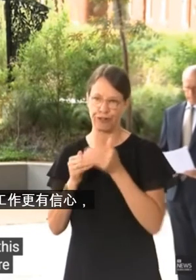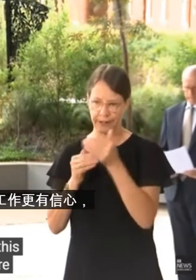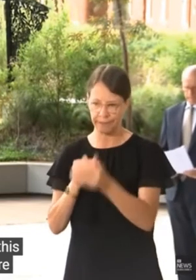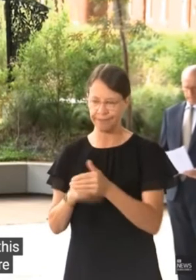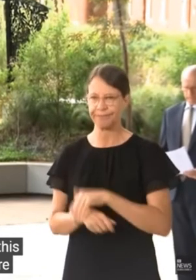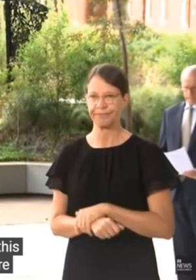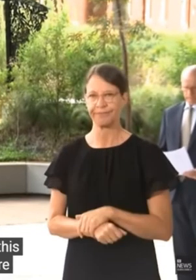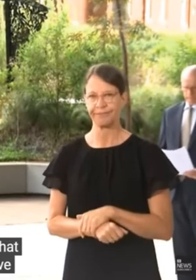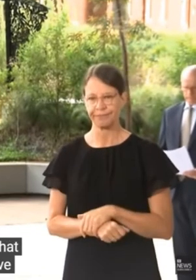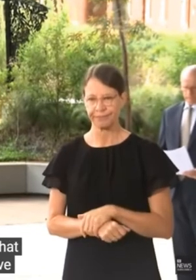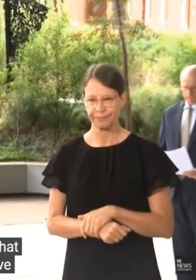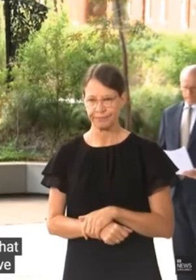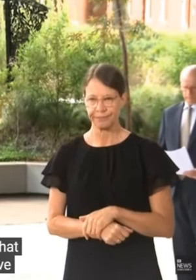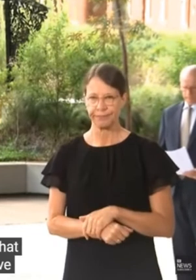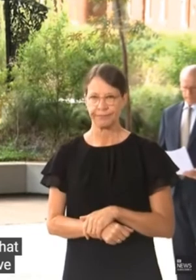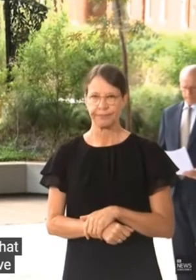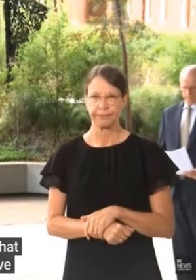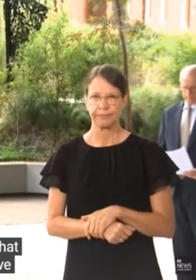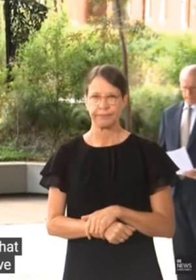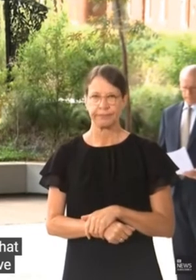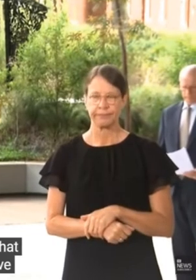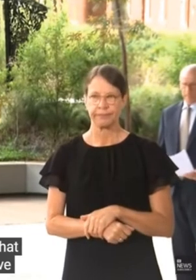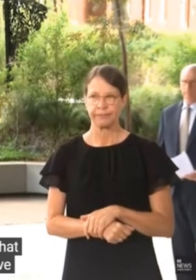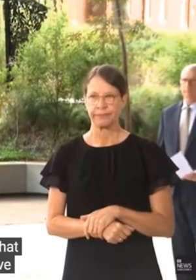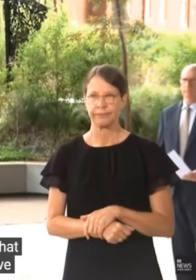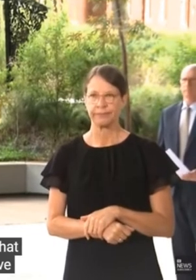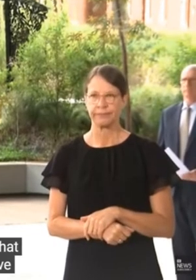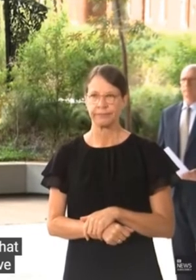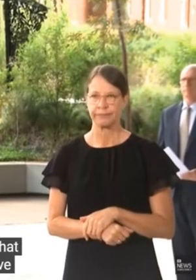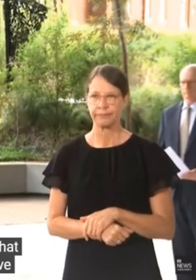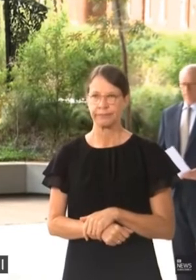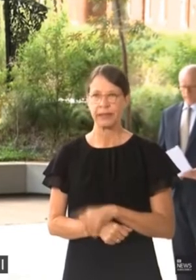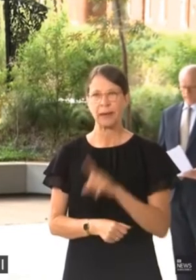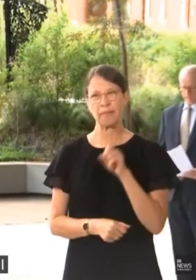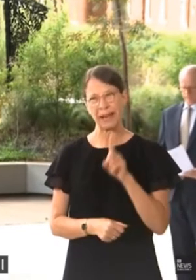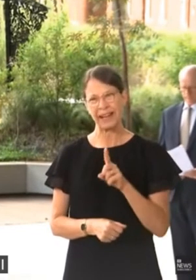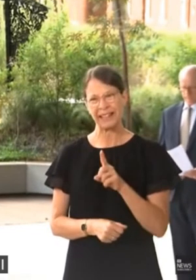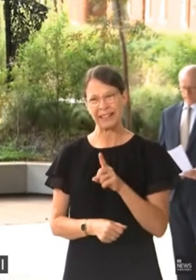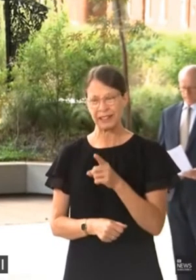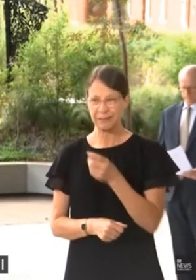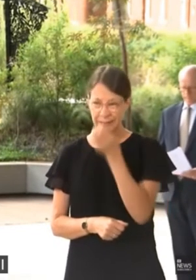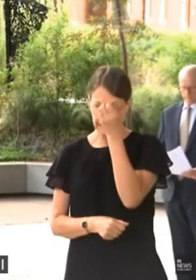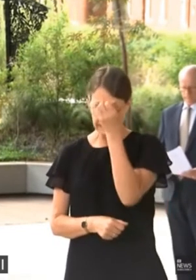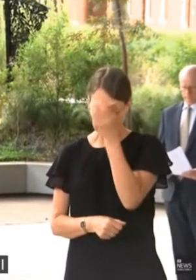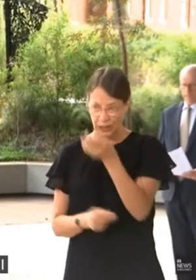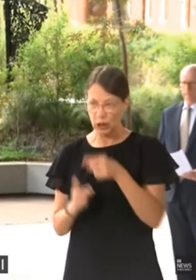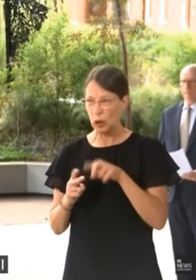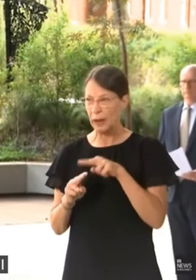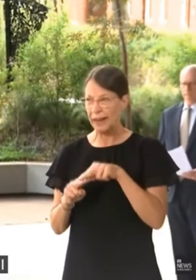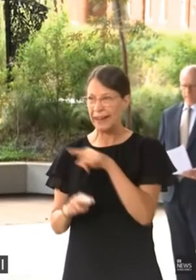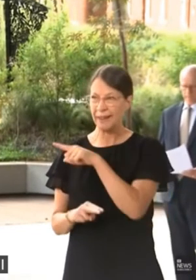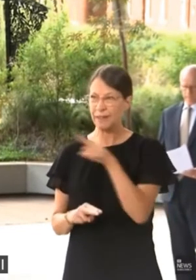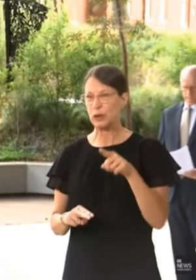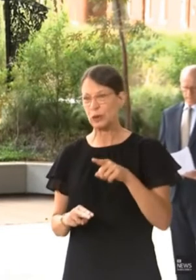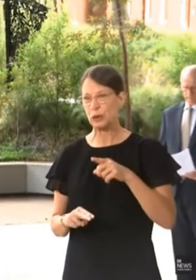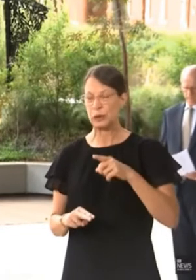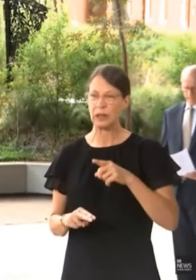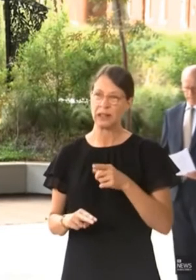forward. Can I say to the community, though, who have had their surgery disrupted during this